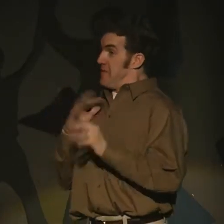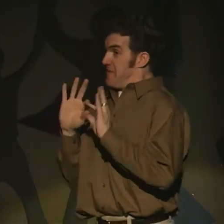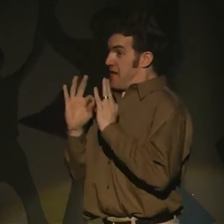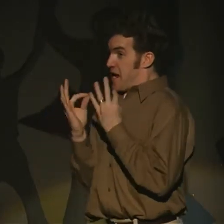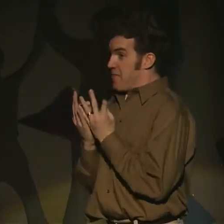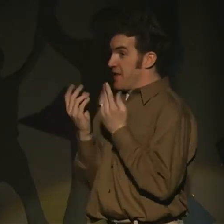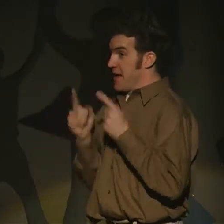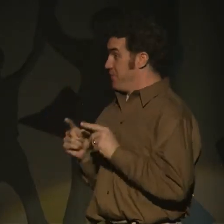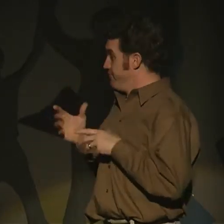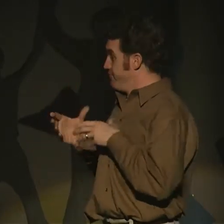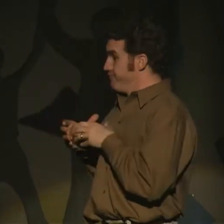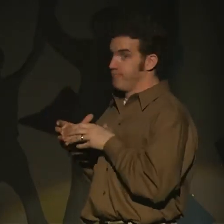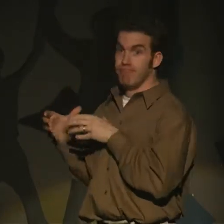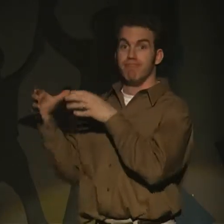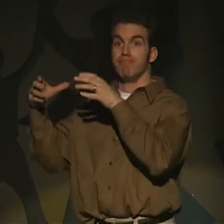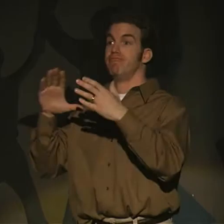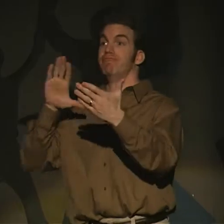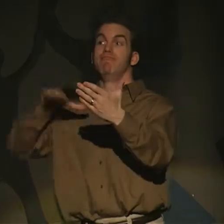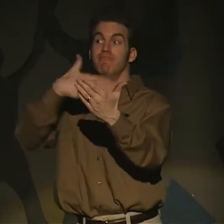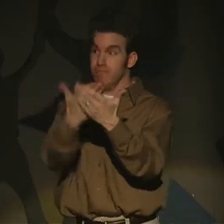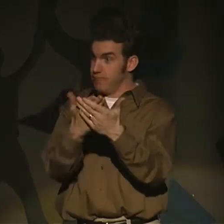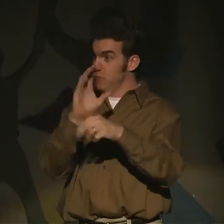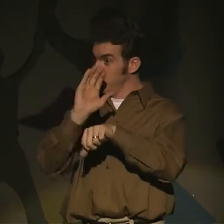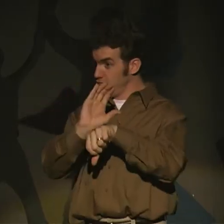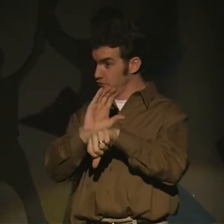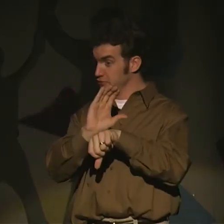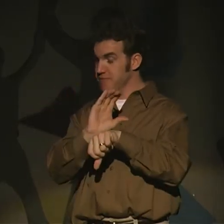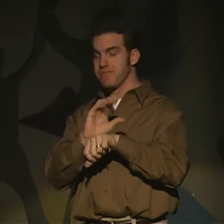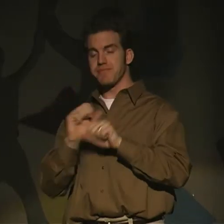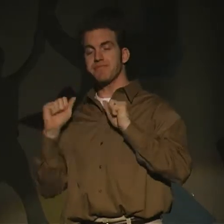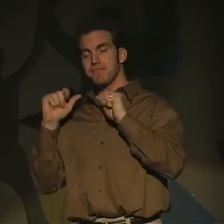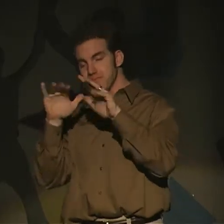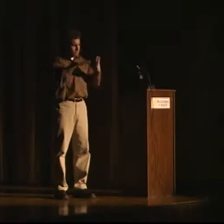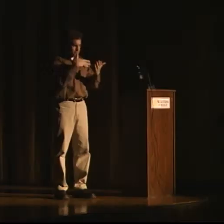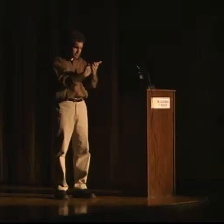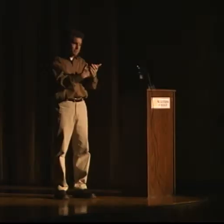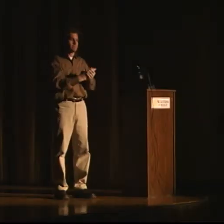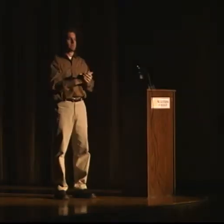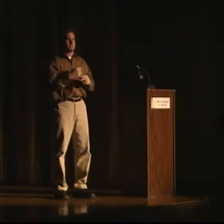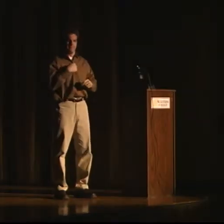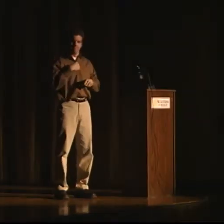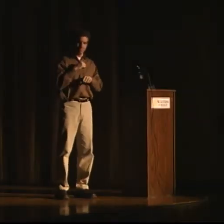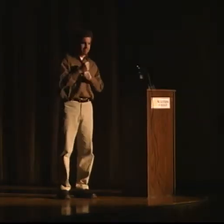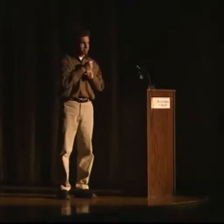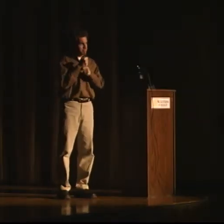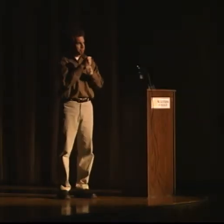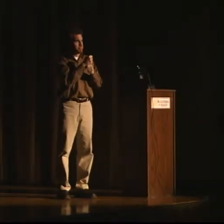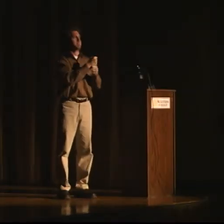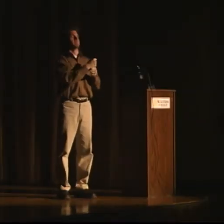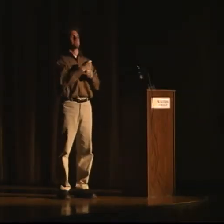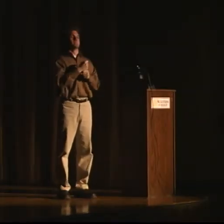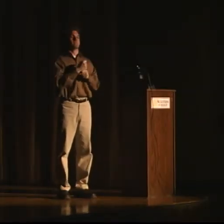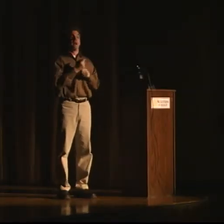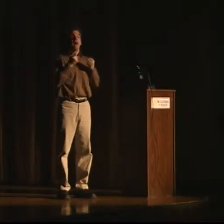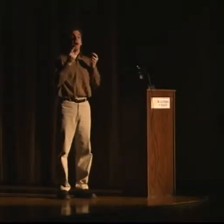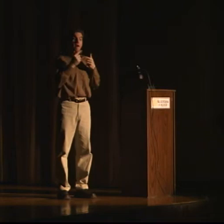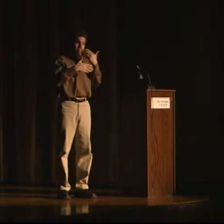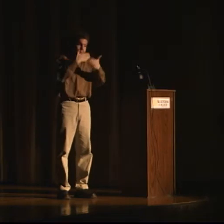to be a support for the priests. Now that was my duty. So my family and I went to church on